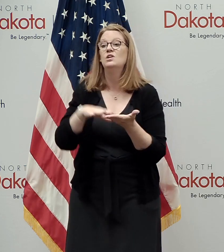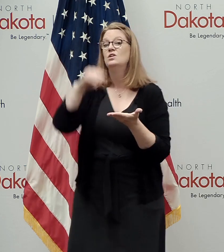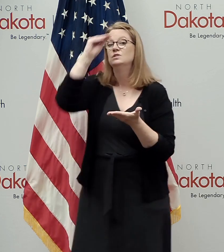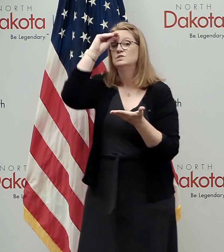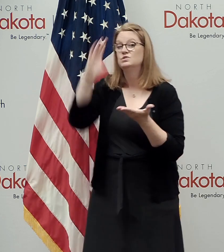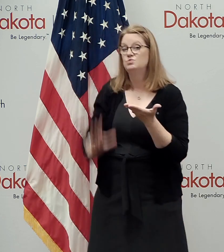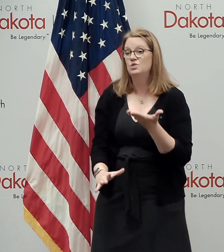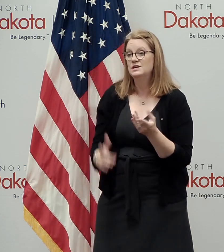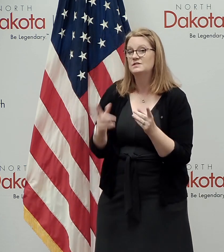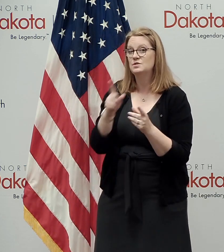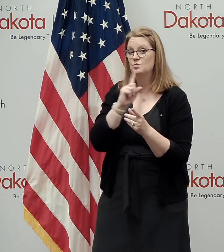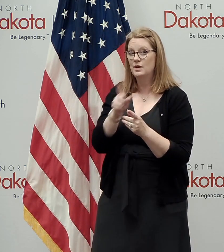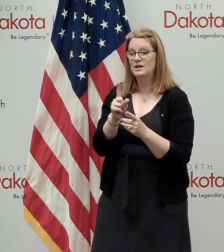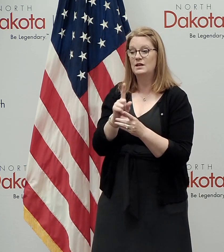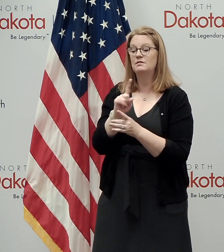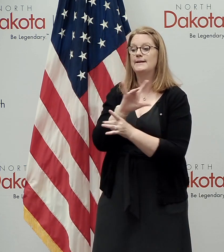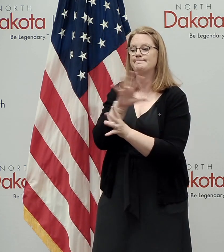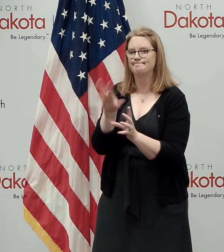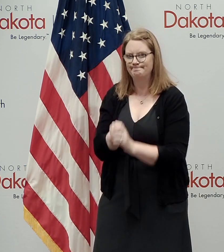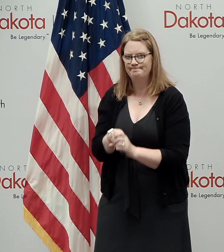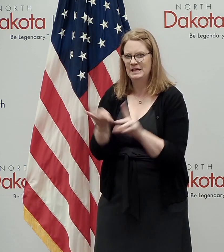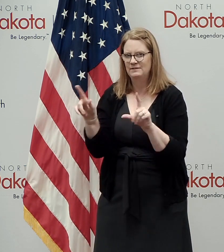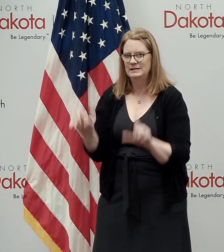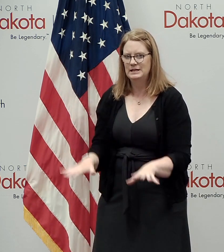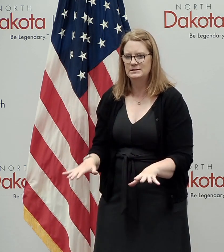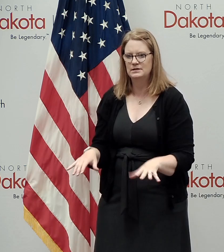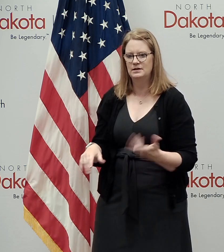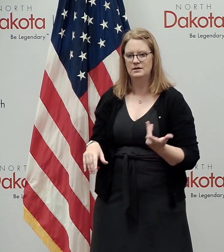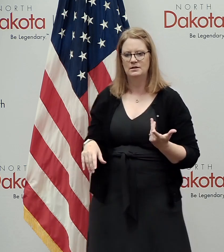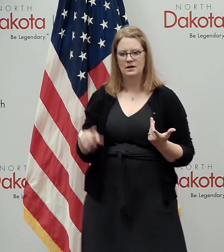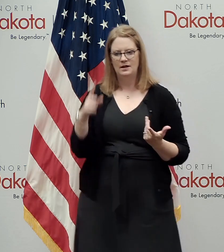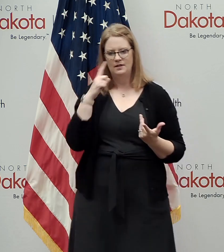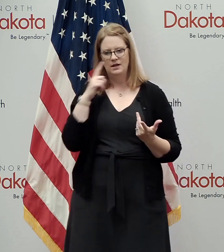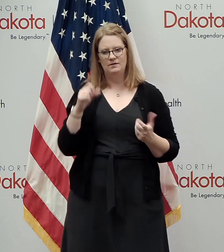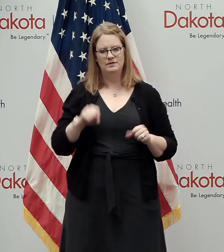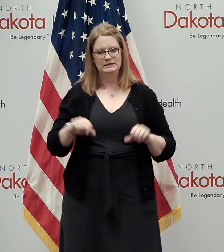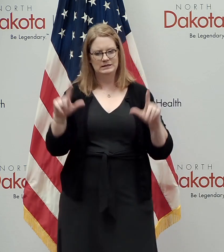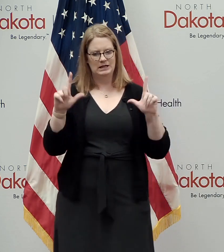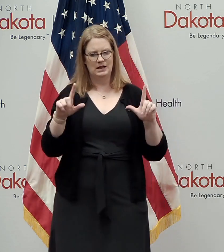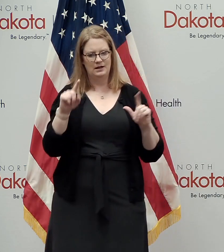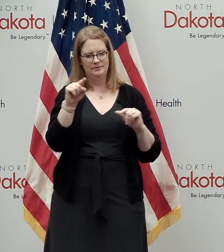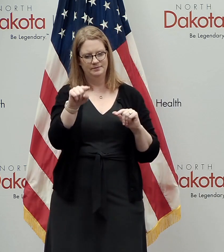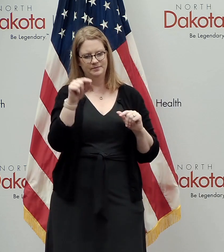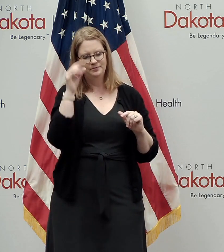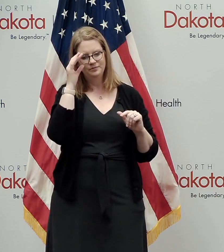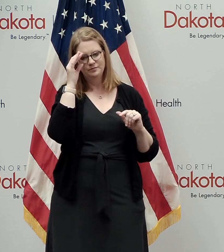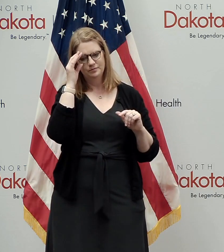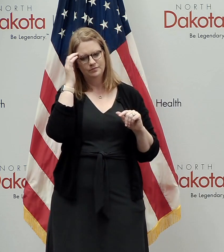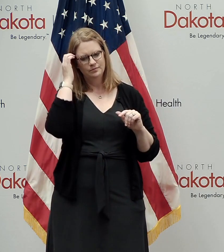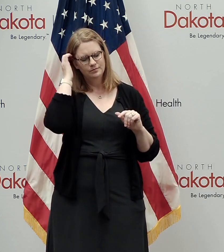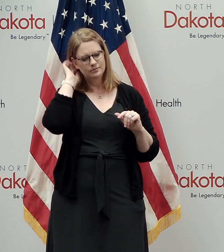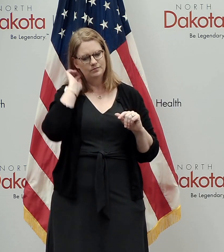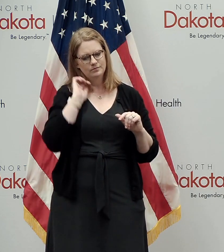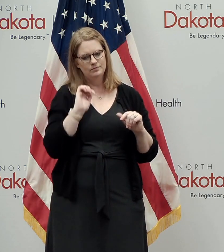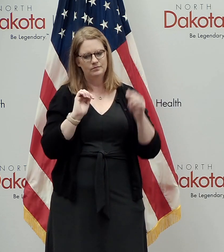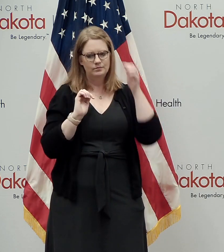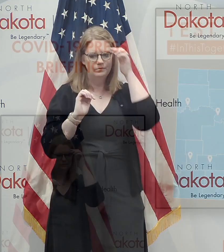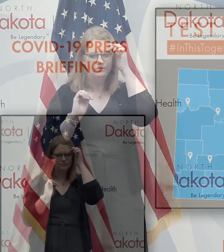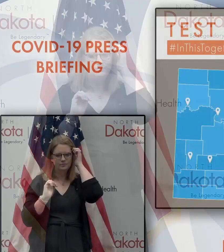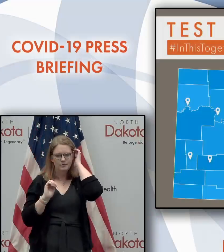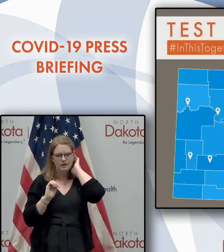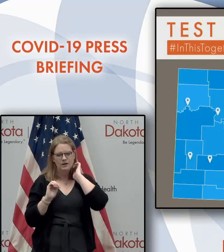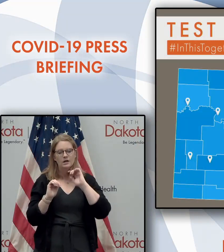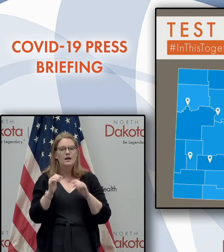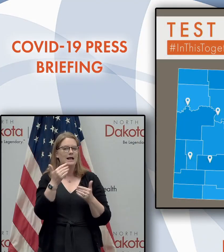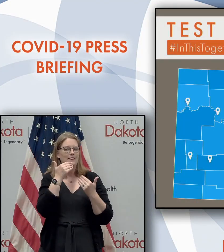engaged really soon on the testing. And if there's that slide, I think we've got this slide coming up, that I want to thank the Department of